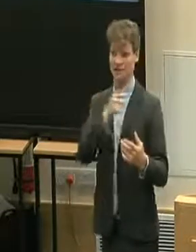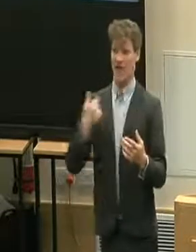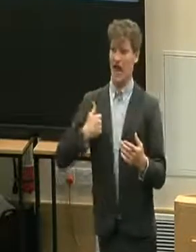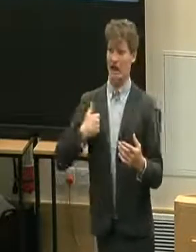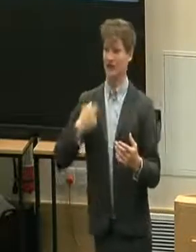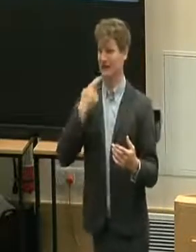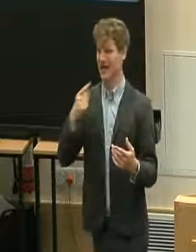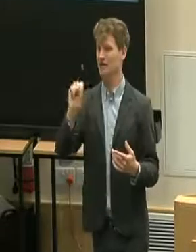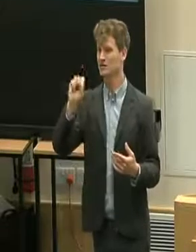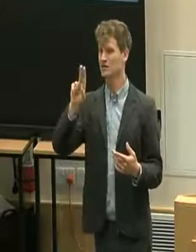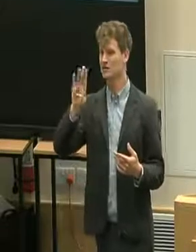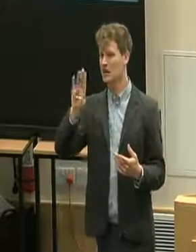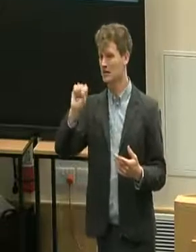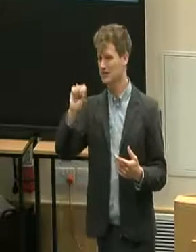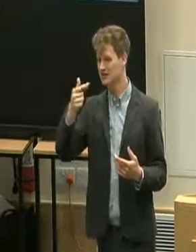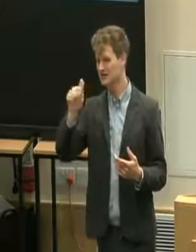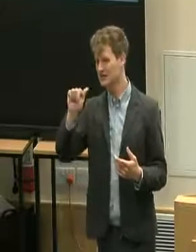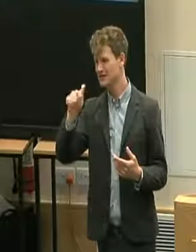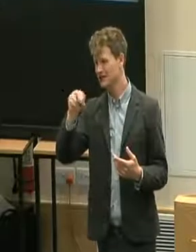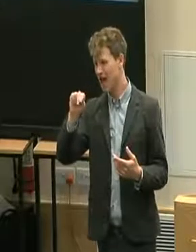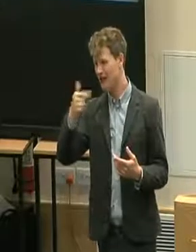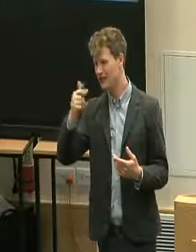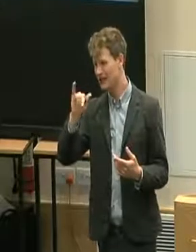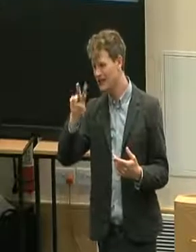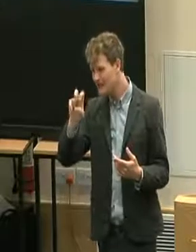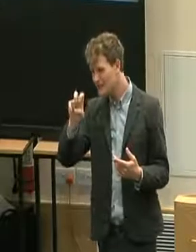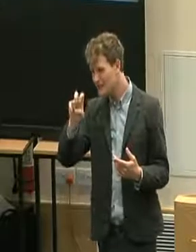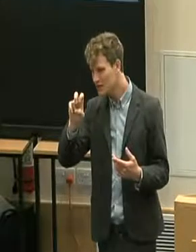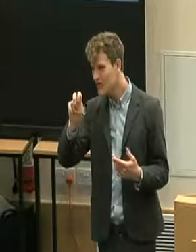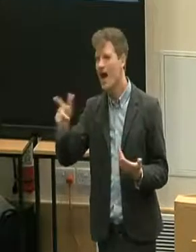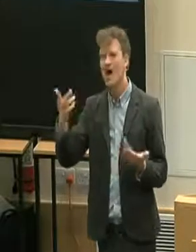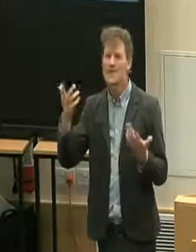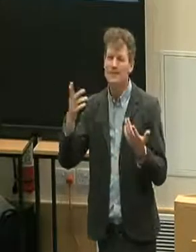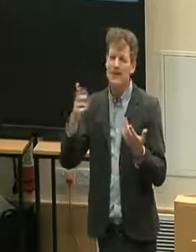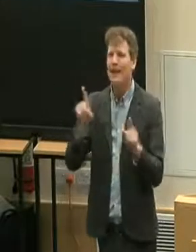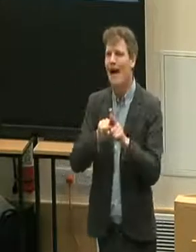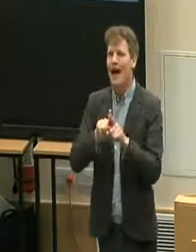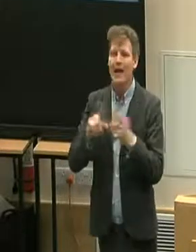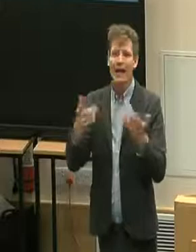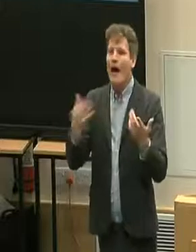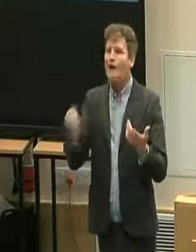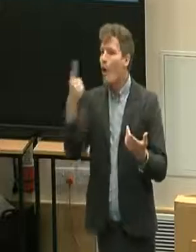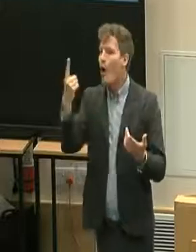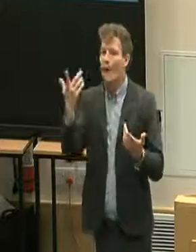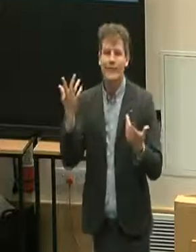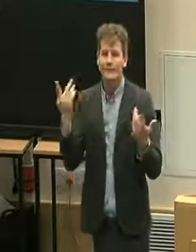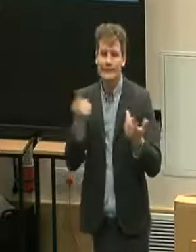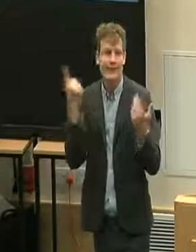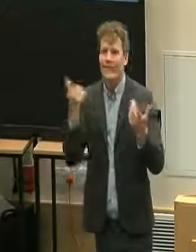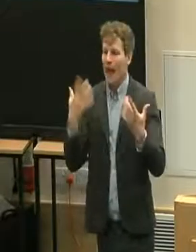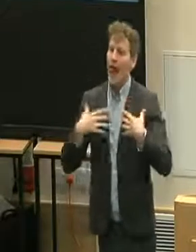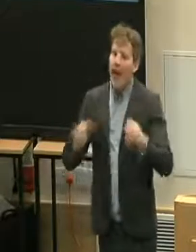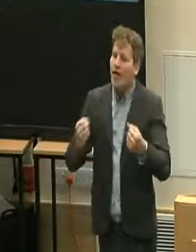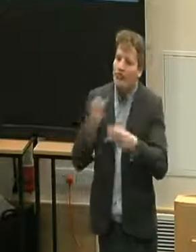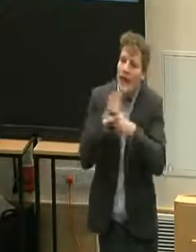substantive in the sense that people are, if there is a program in healthcare or a program in education